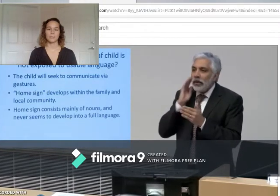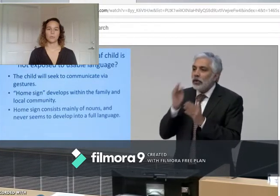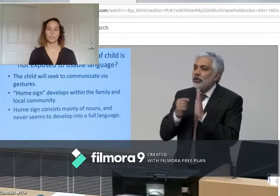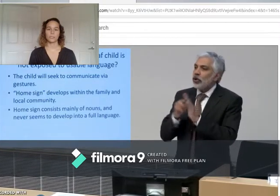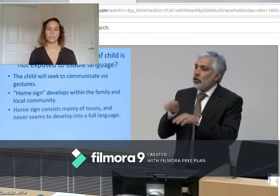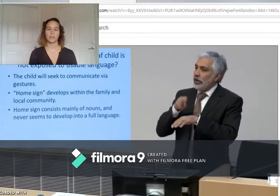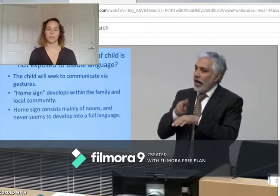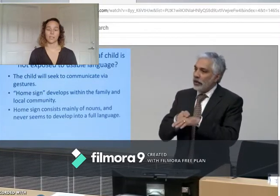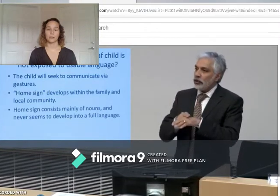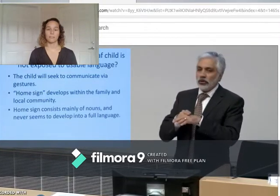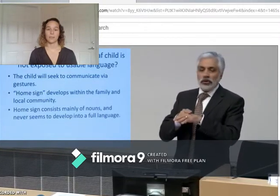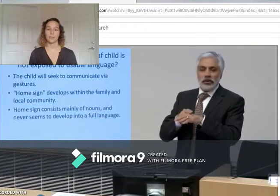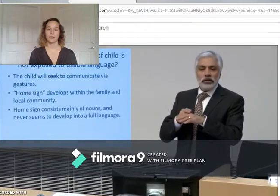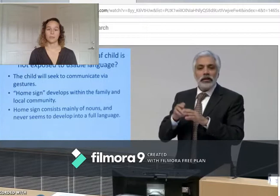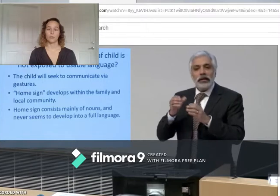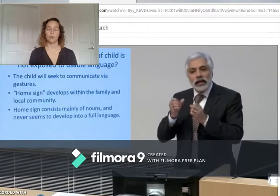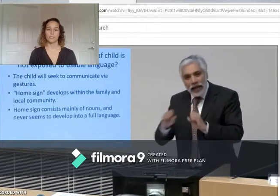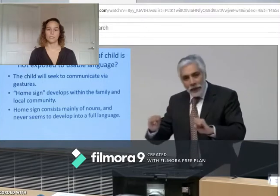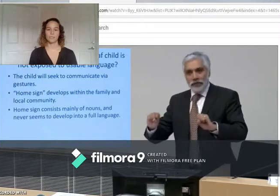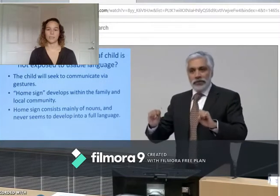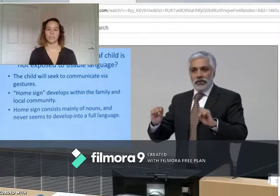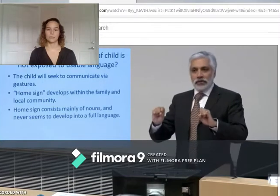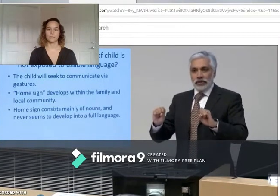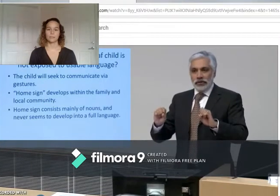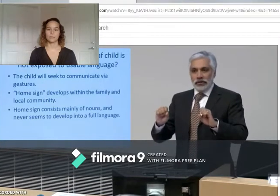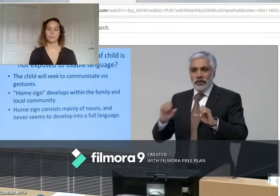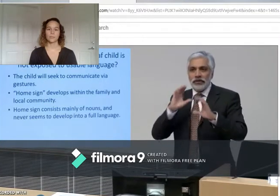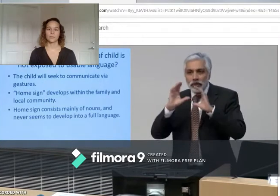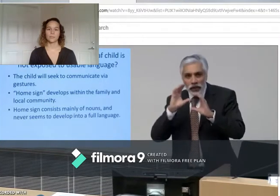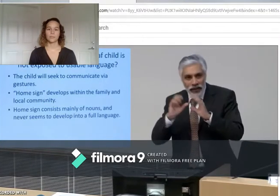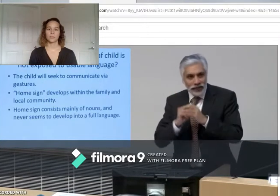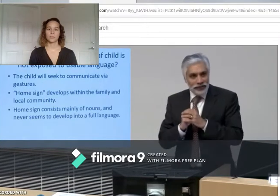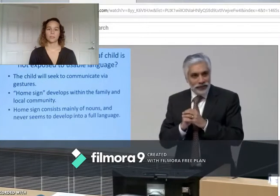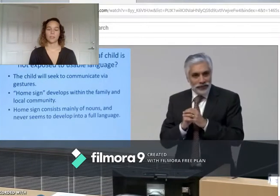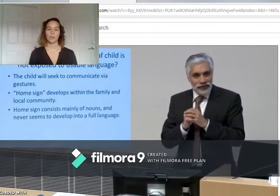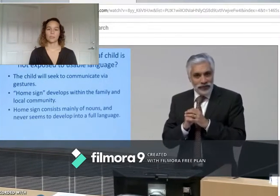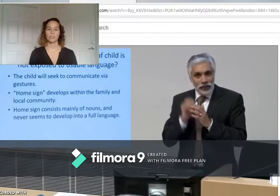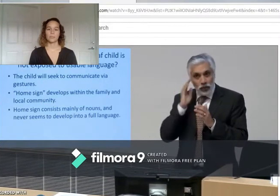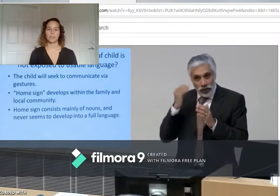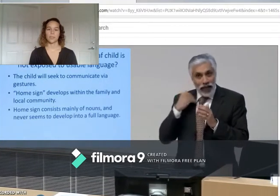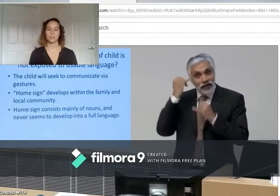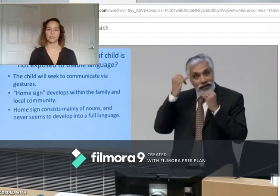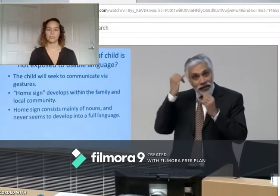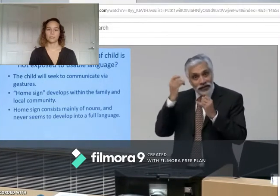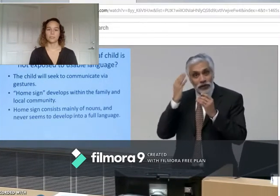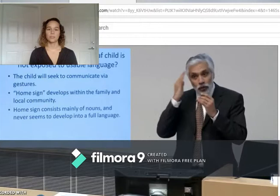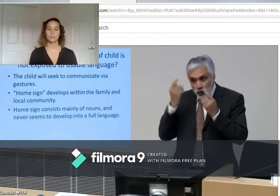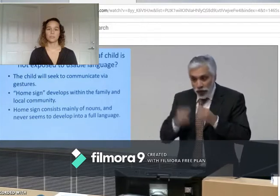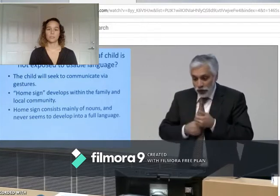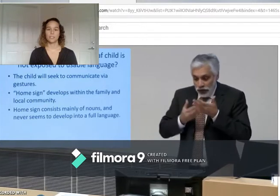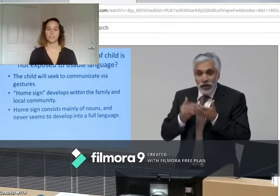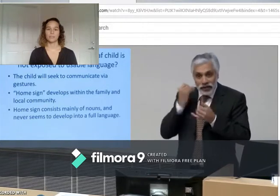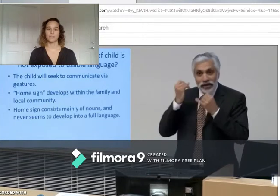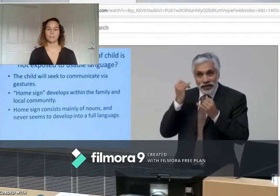A deaf baby born into a hearing family wants to communicate. They want to make natural attempts